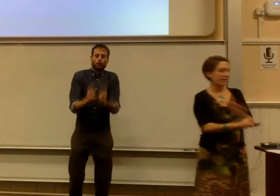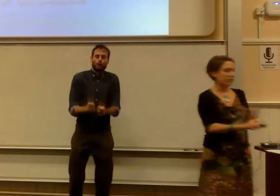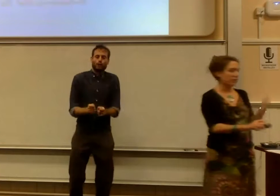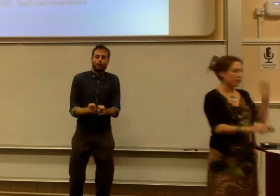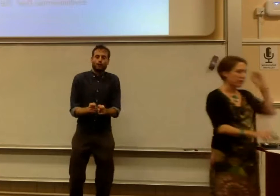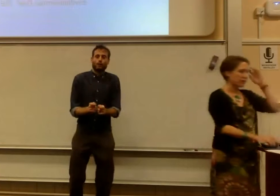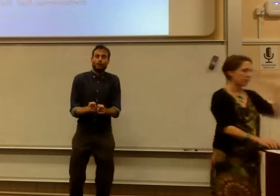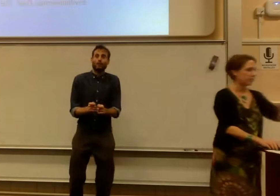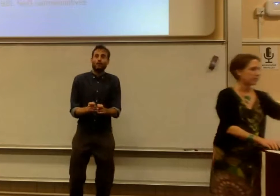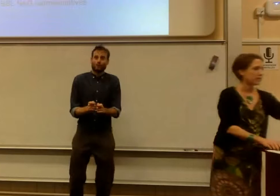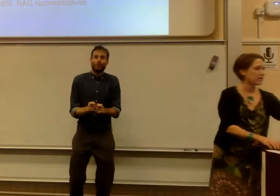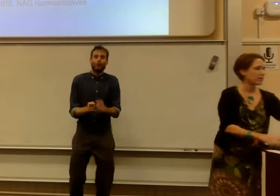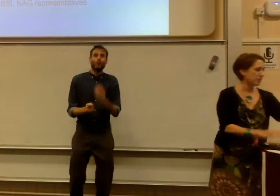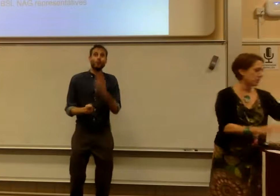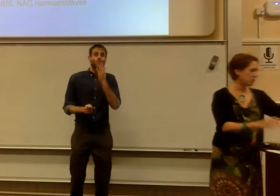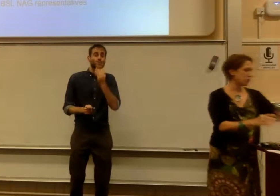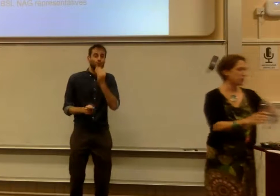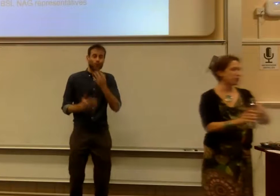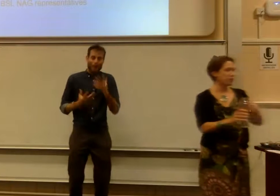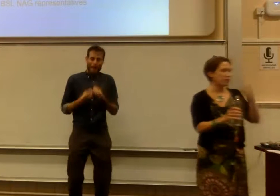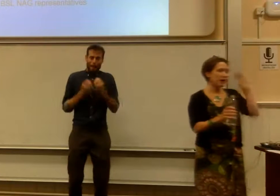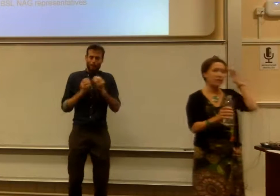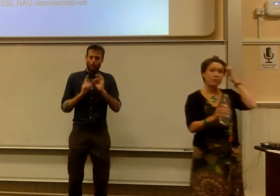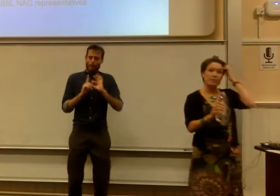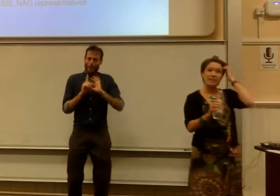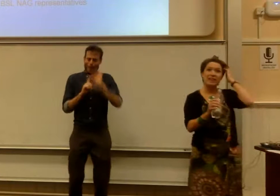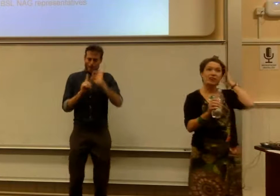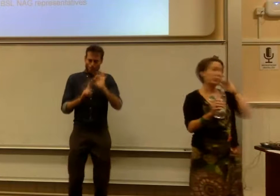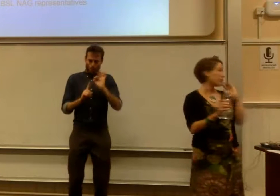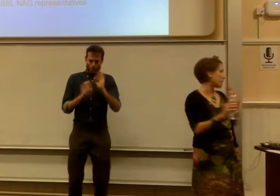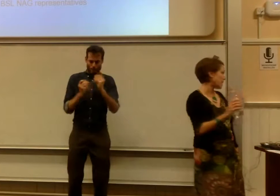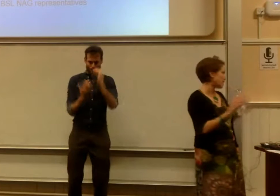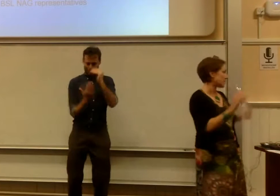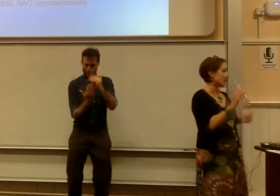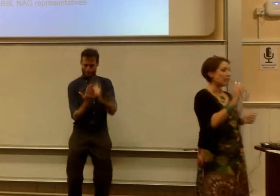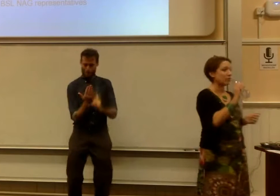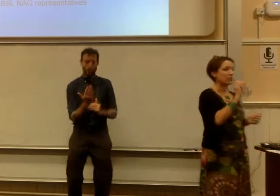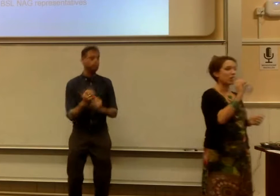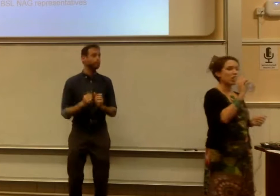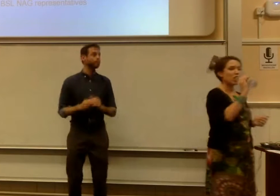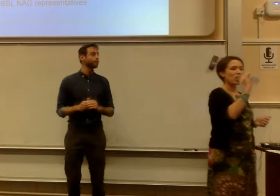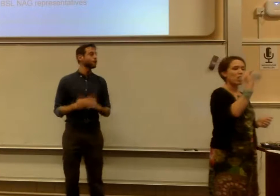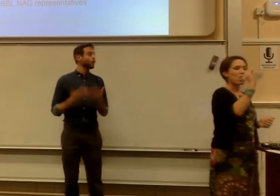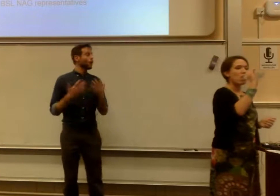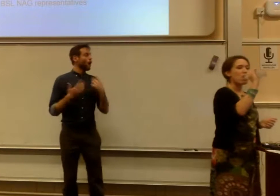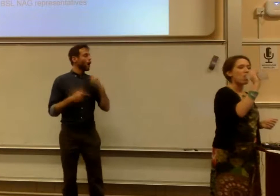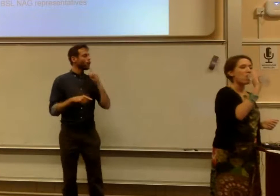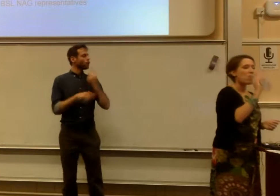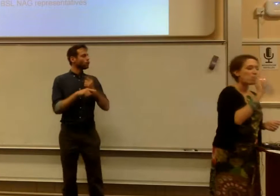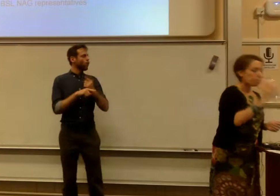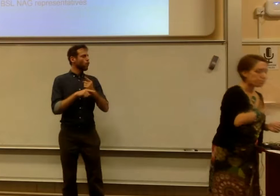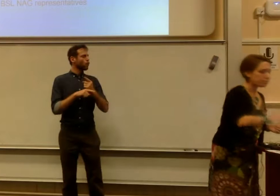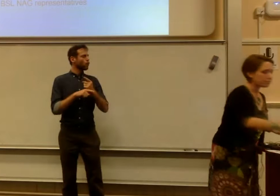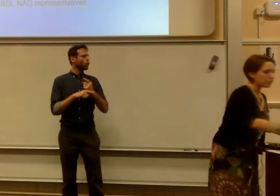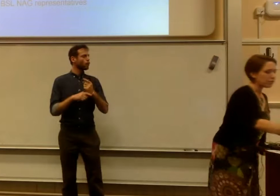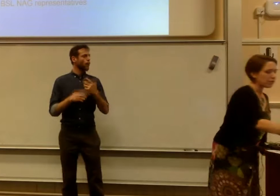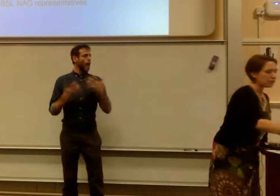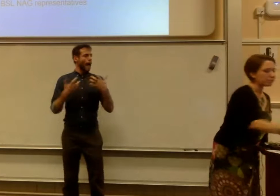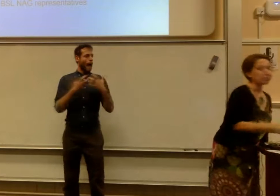the passage of the bill. So I'm going to talk briefly about implementation before I hand over to Apple.